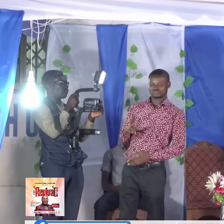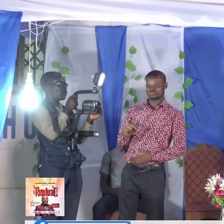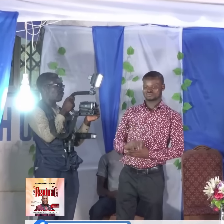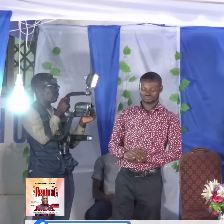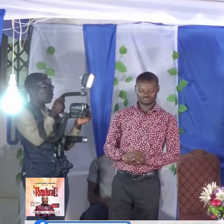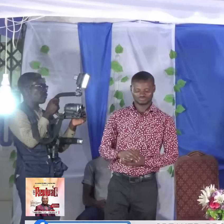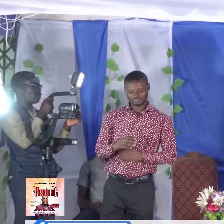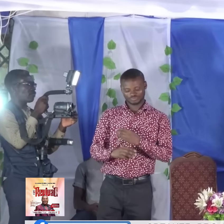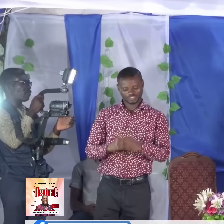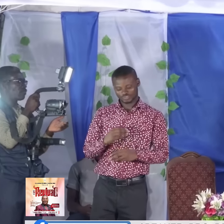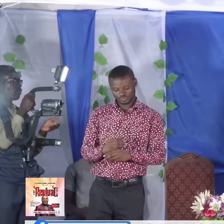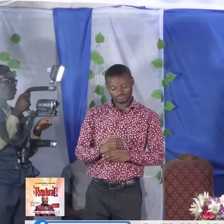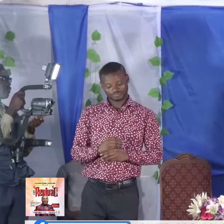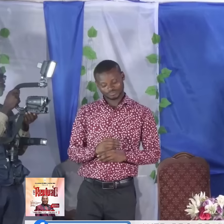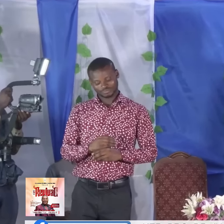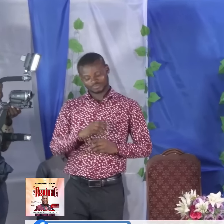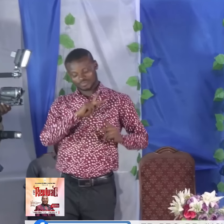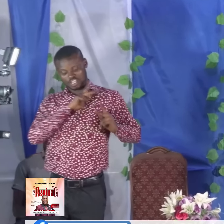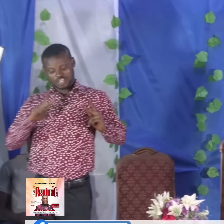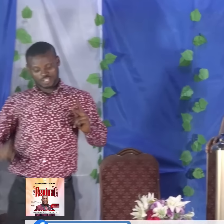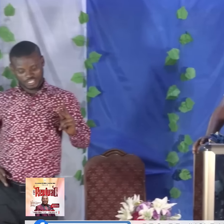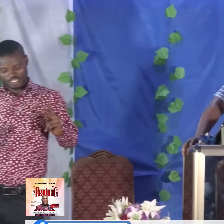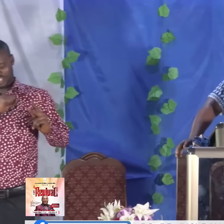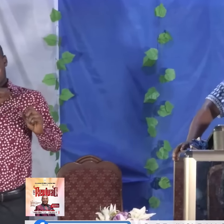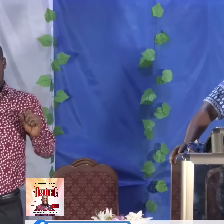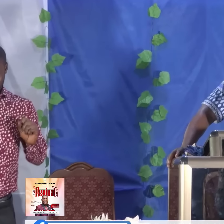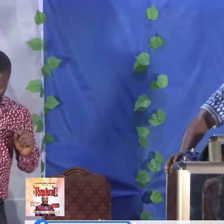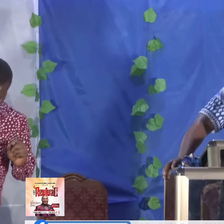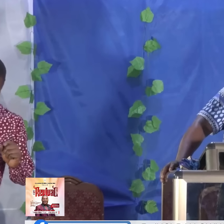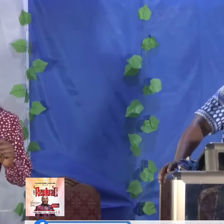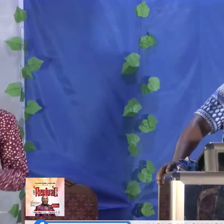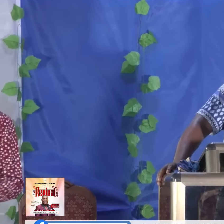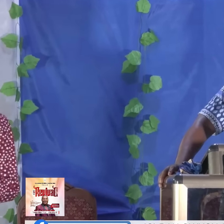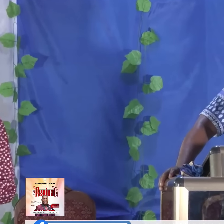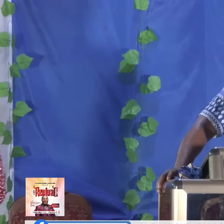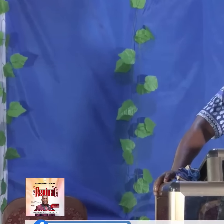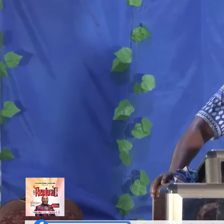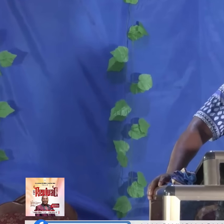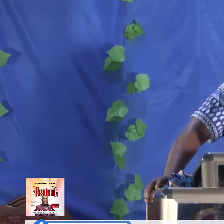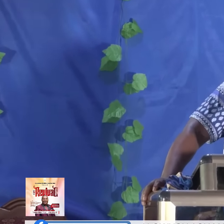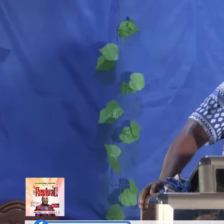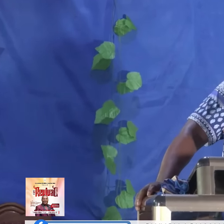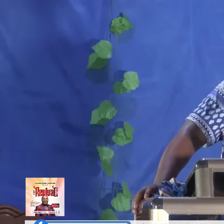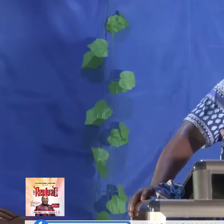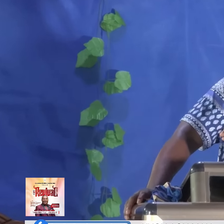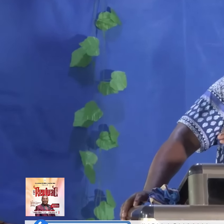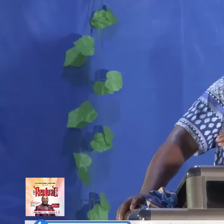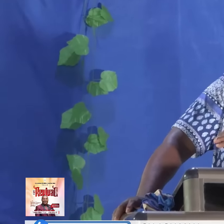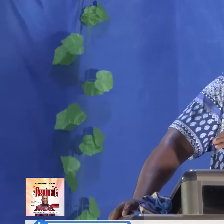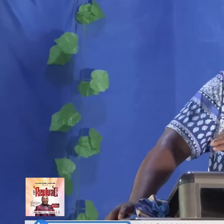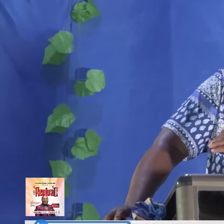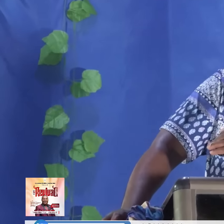Solomon, chapter 11, verse 24. Minya, come on, Yabaria. Proverbs chapter